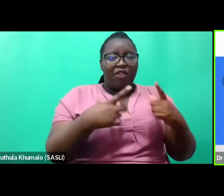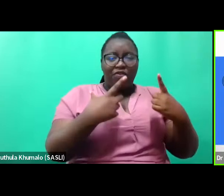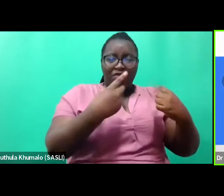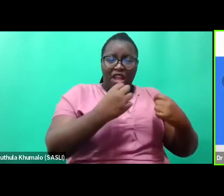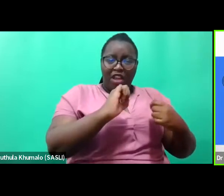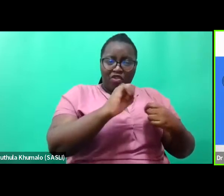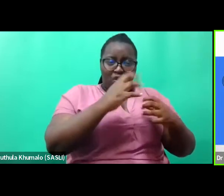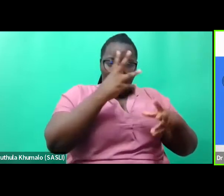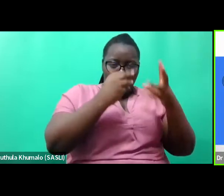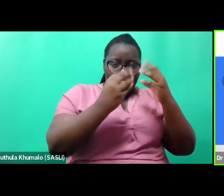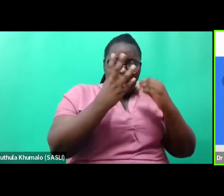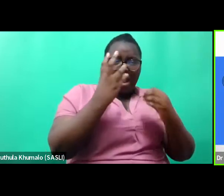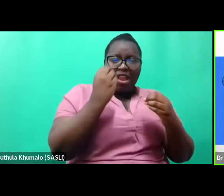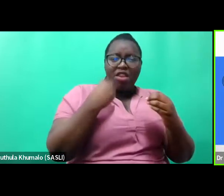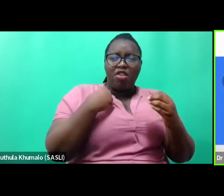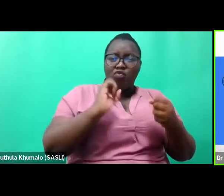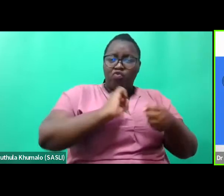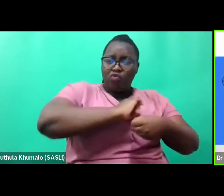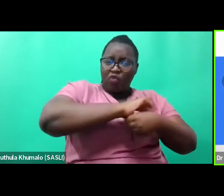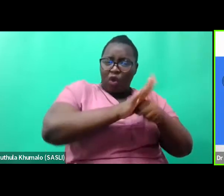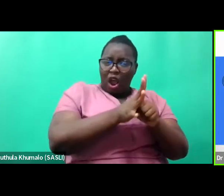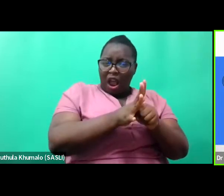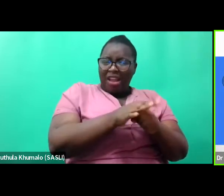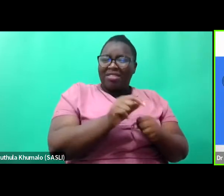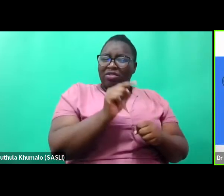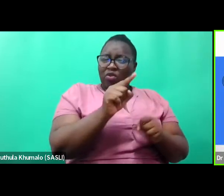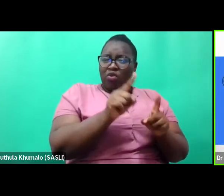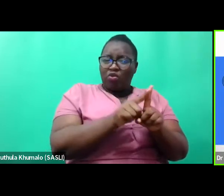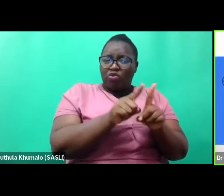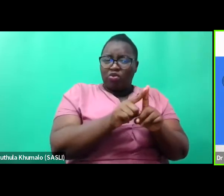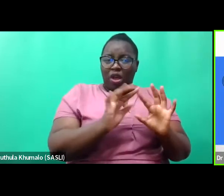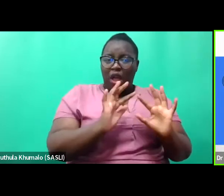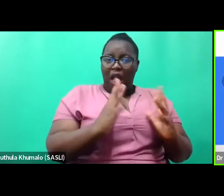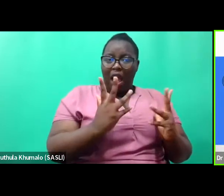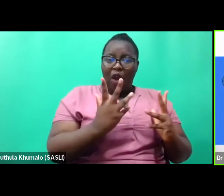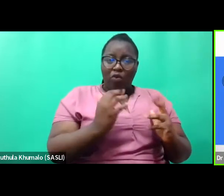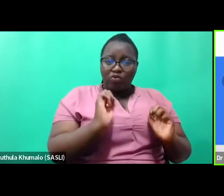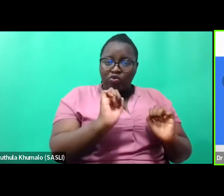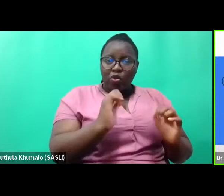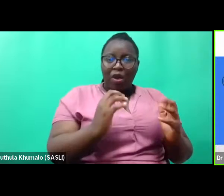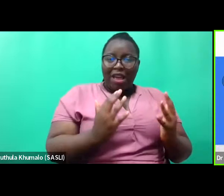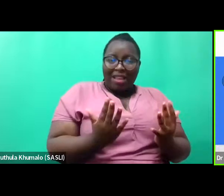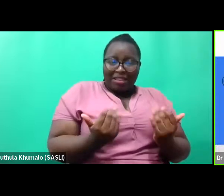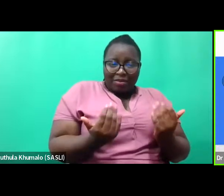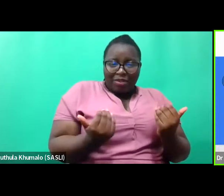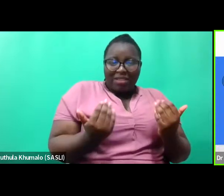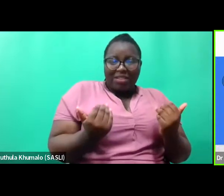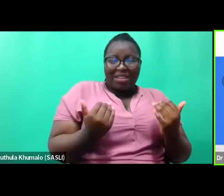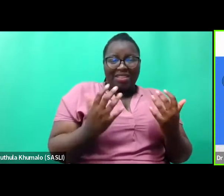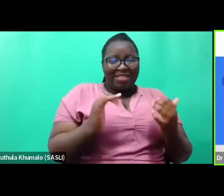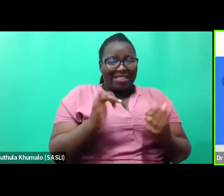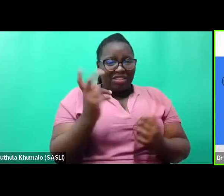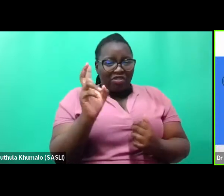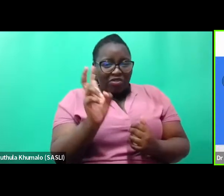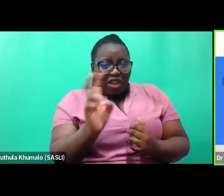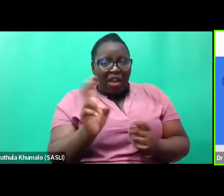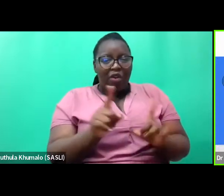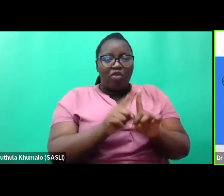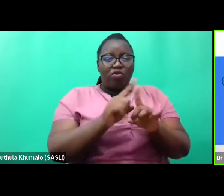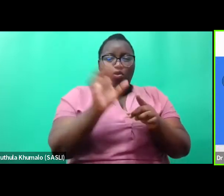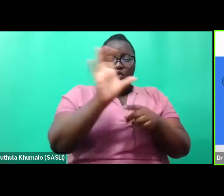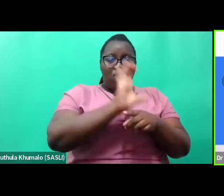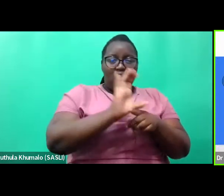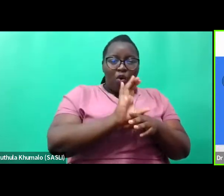pandemic. How did you find that, your expectations of going into college life, and now you're learning